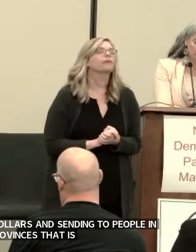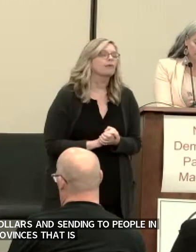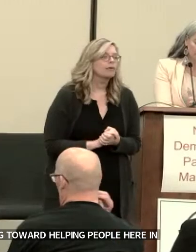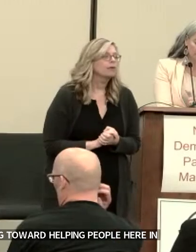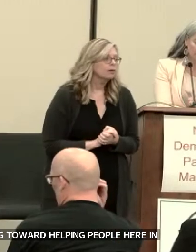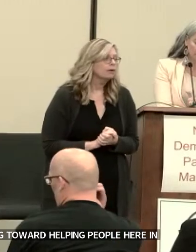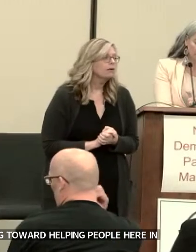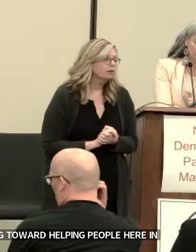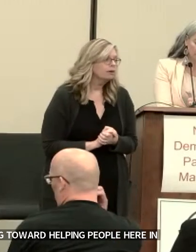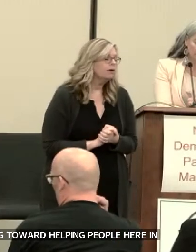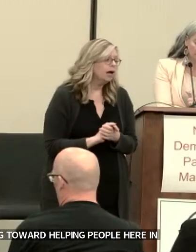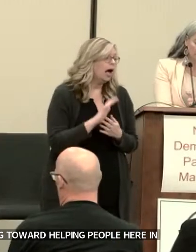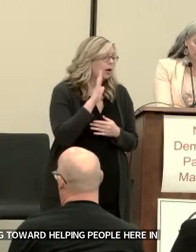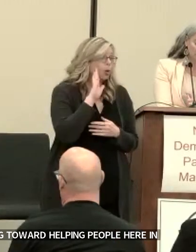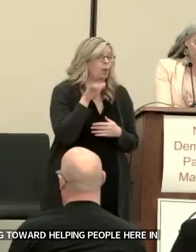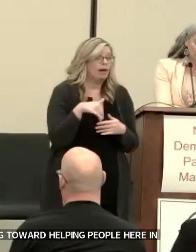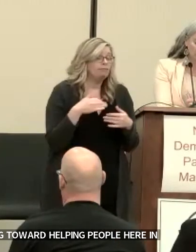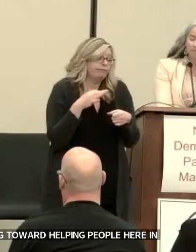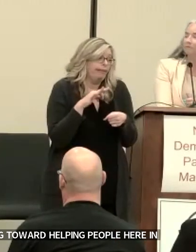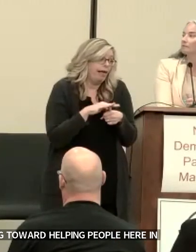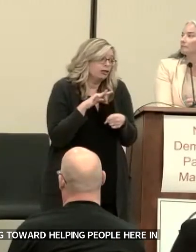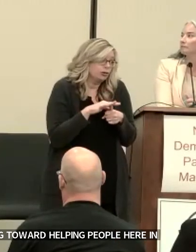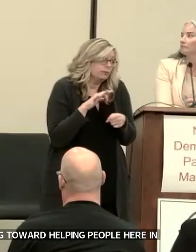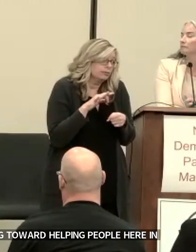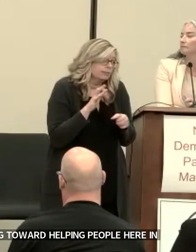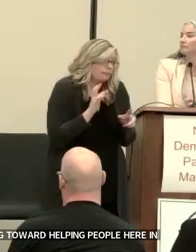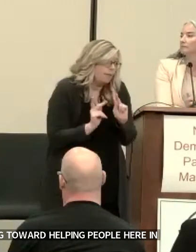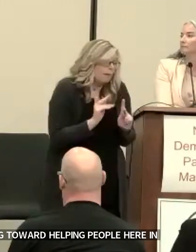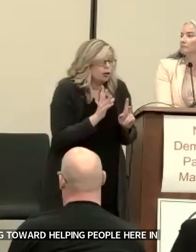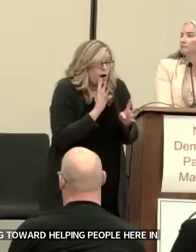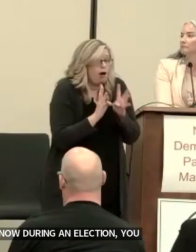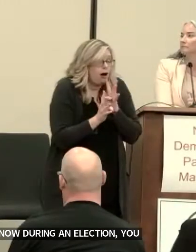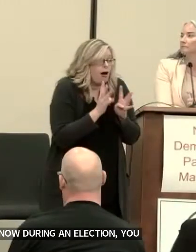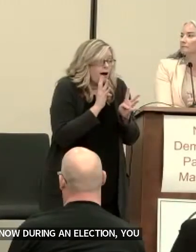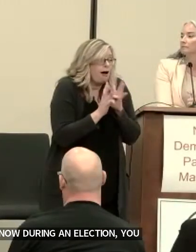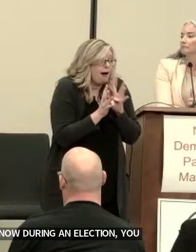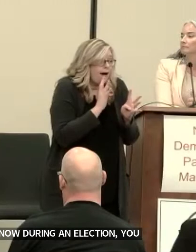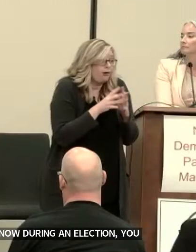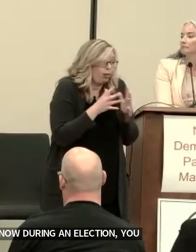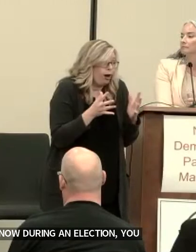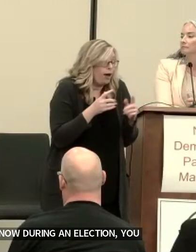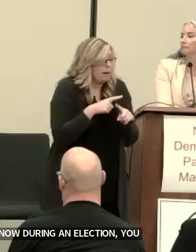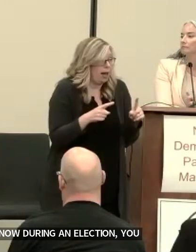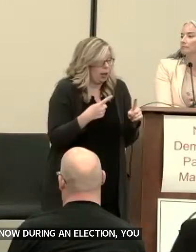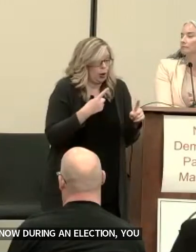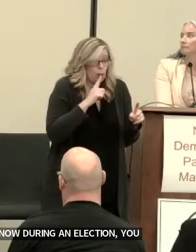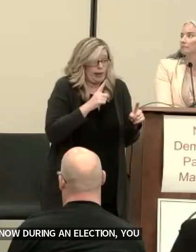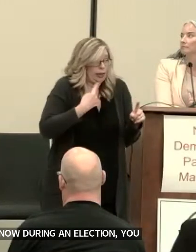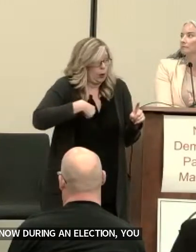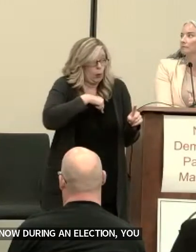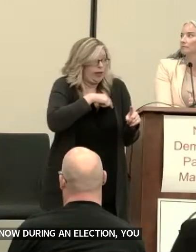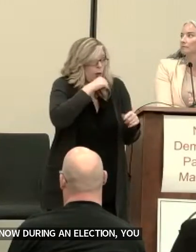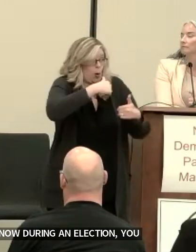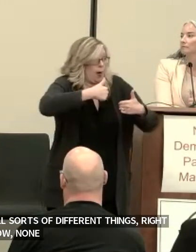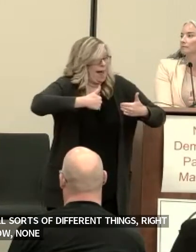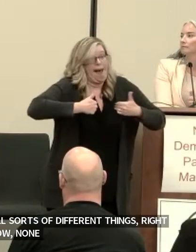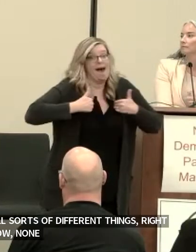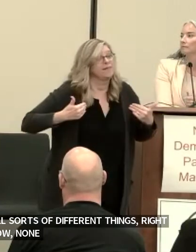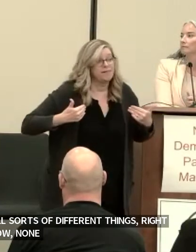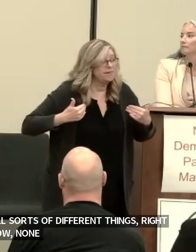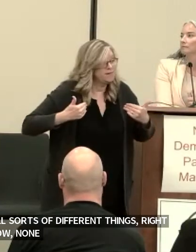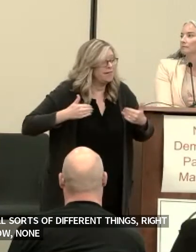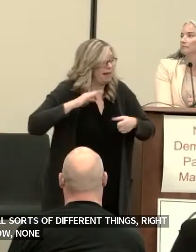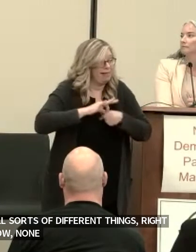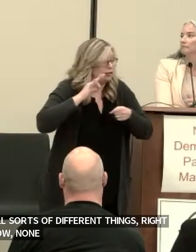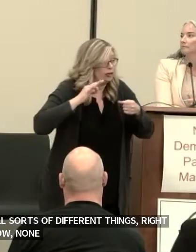look, I know during an election, people talk about all sorts of different things. Right now, none of us actually have seats. Like, technically, no party